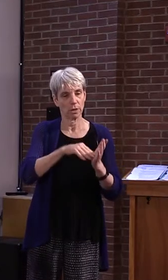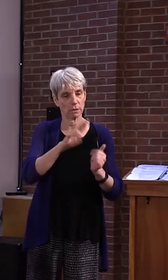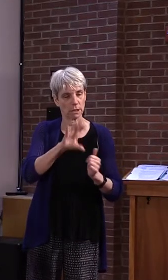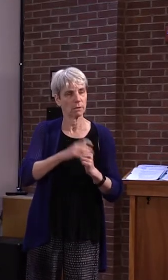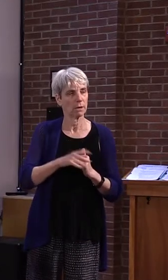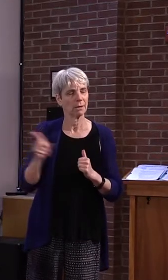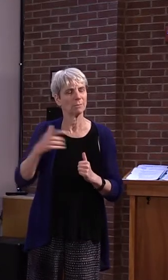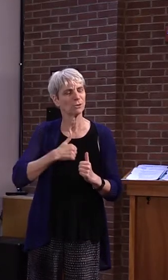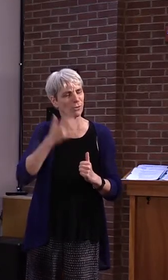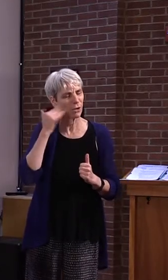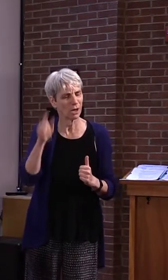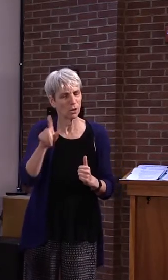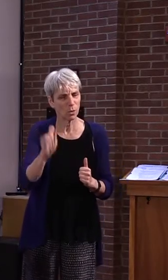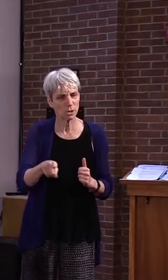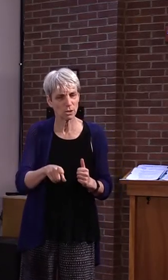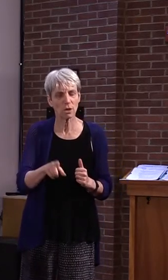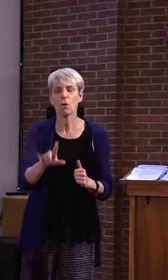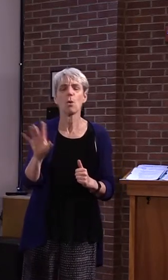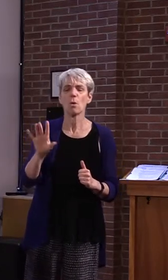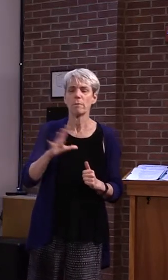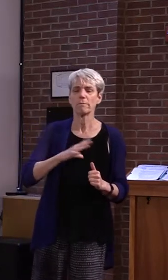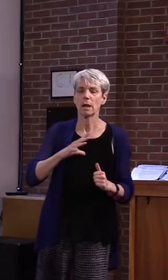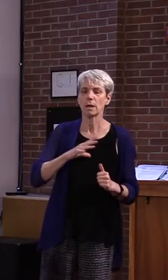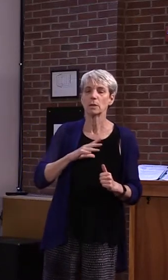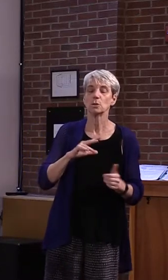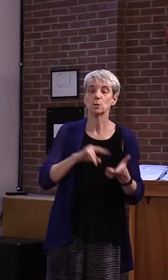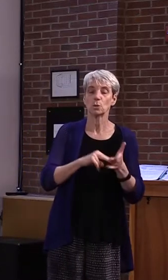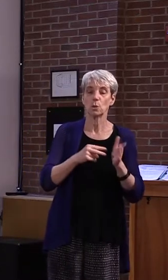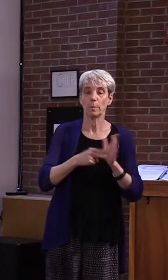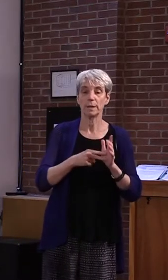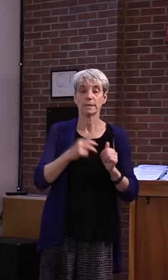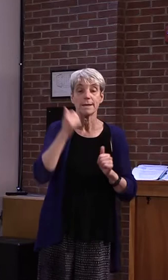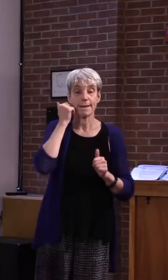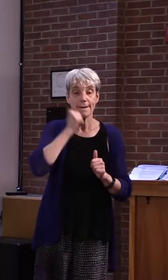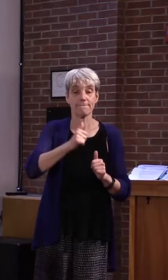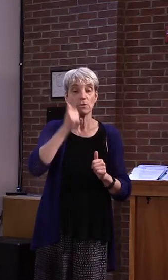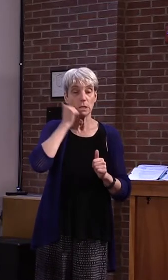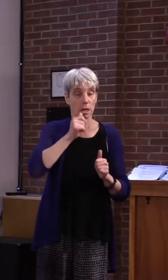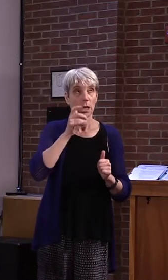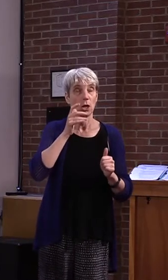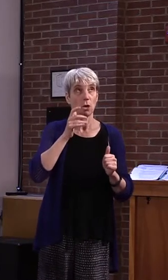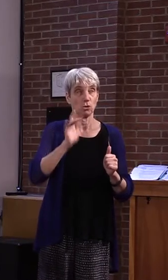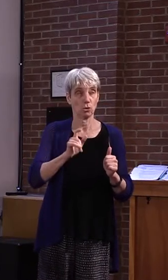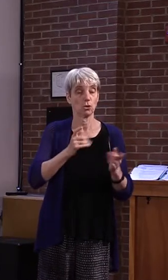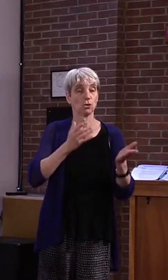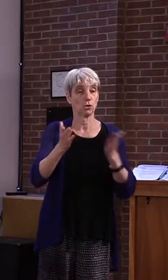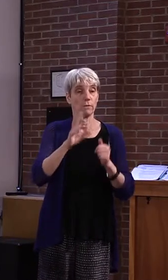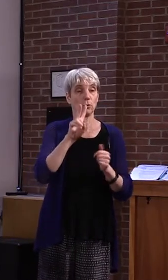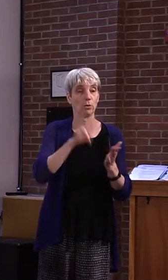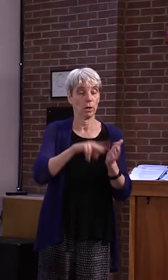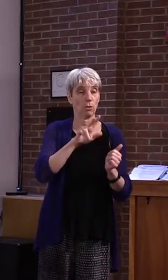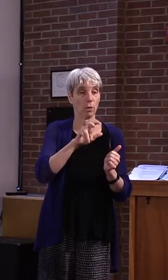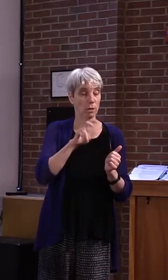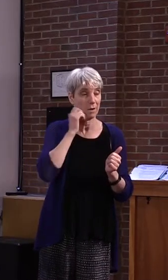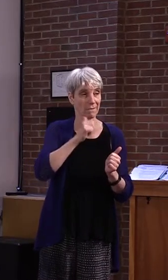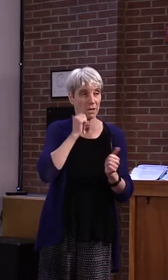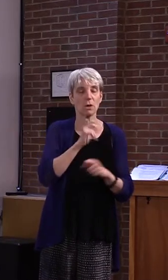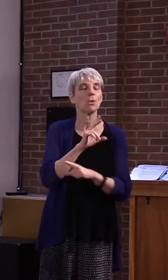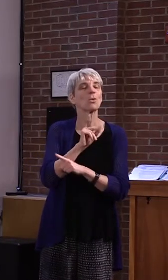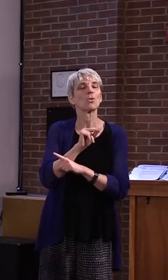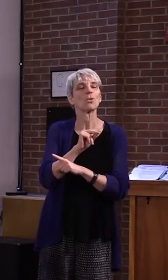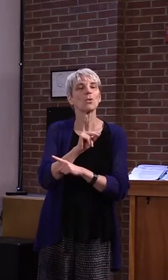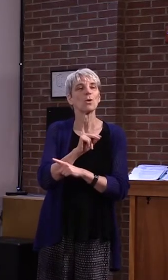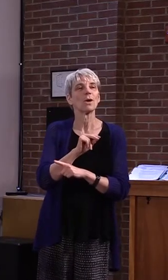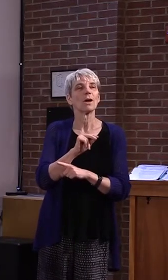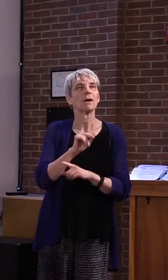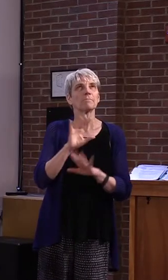That's fine. And so it's accurate to say that it's 2,300 kids a day, right? No, it's 2,300. There's